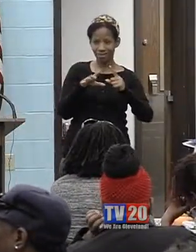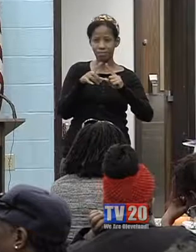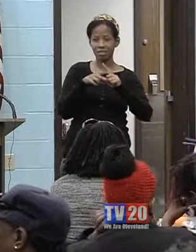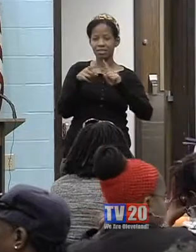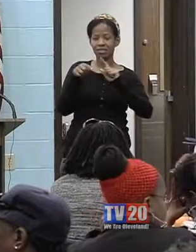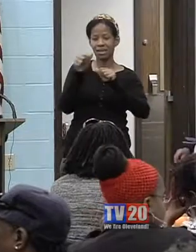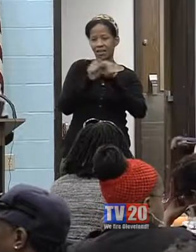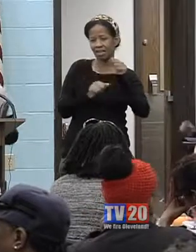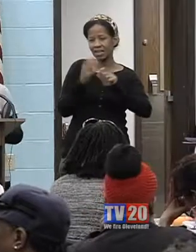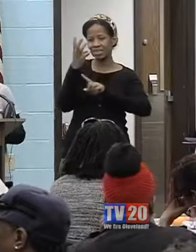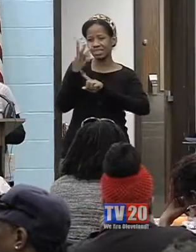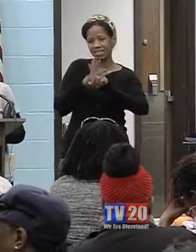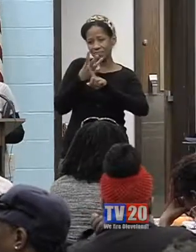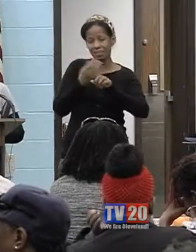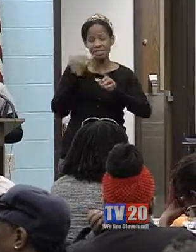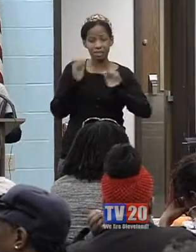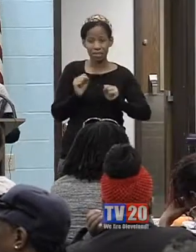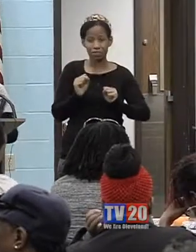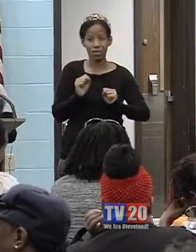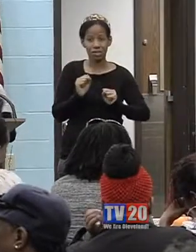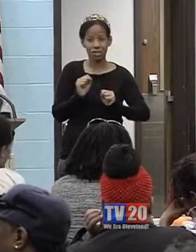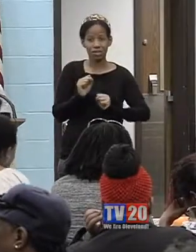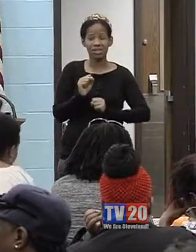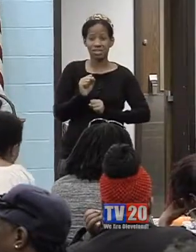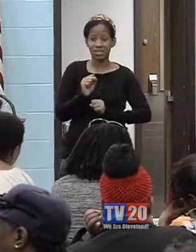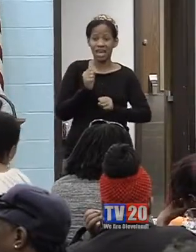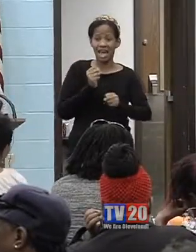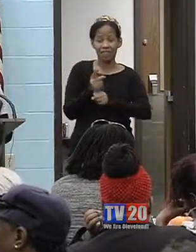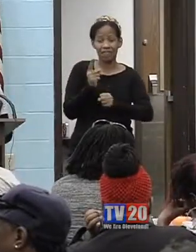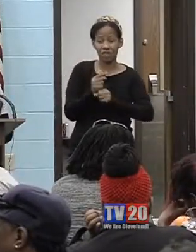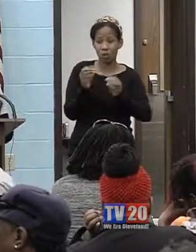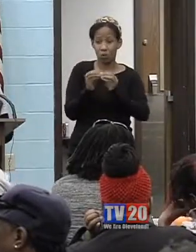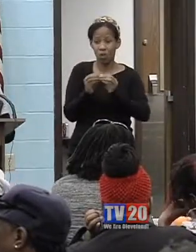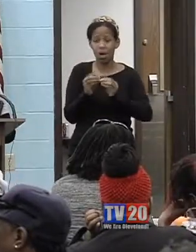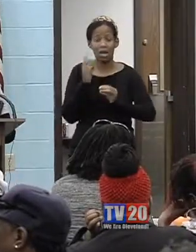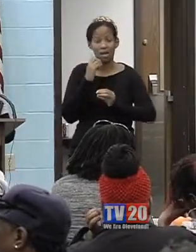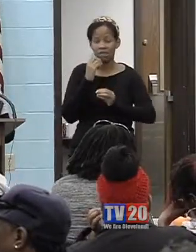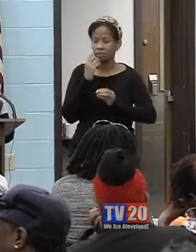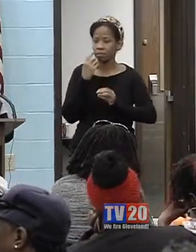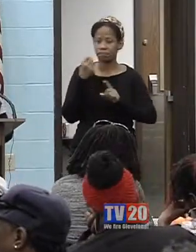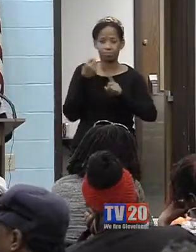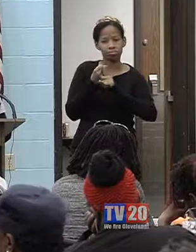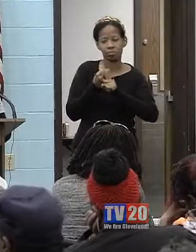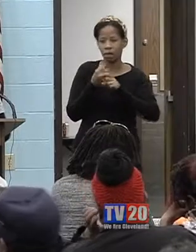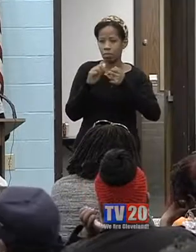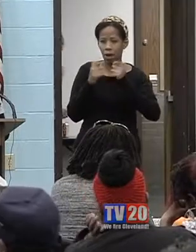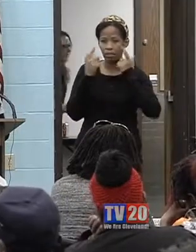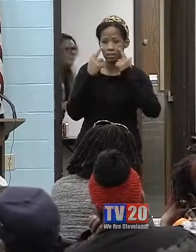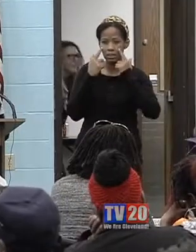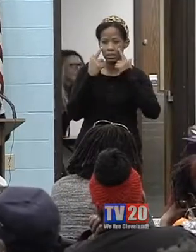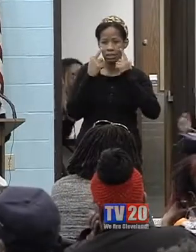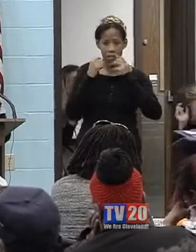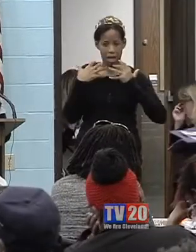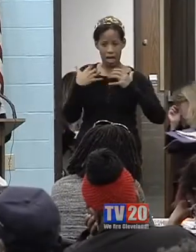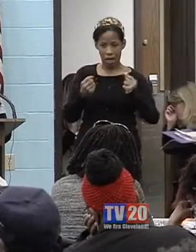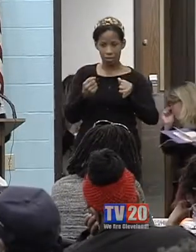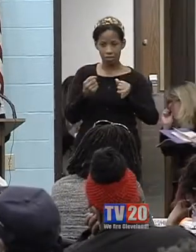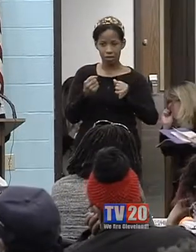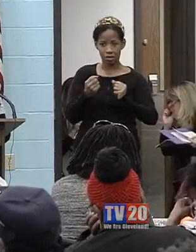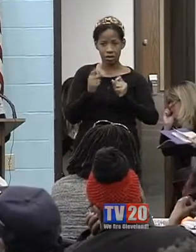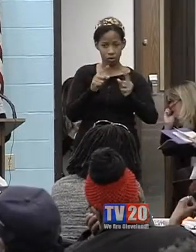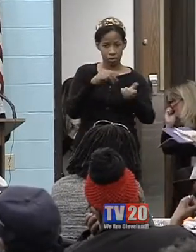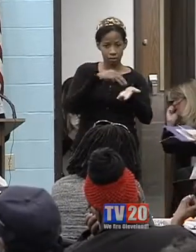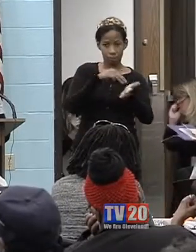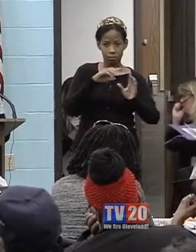it. You should go every year. And then if you have any kind of a medical condition, you should check with